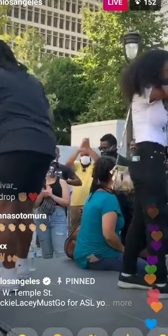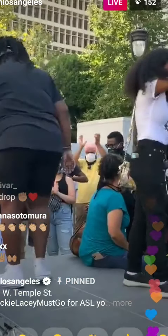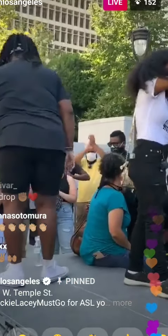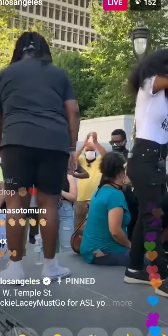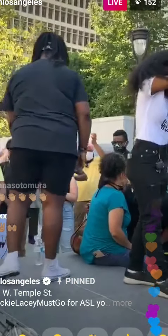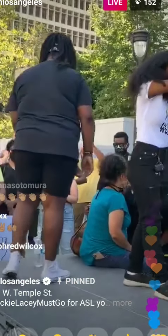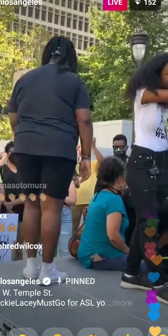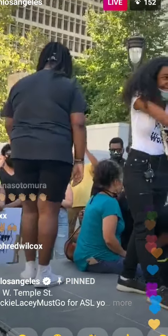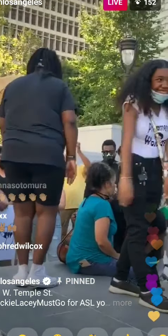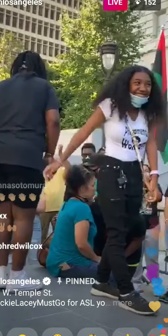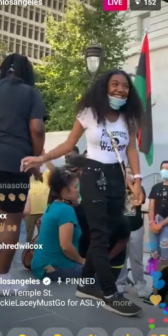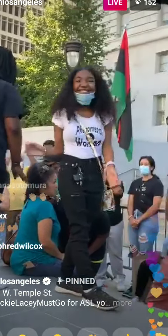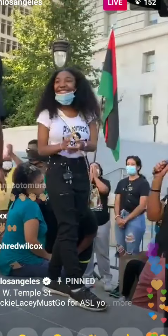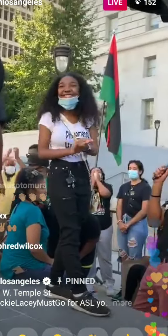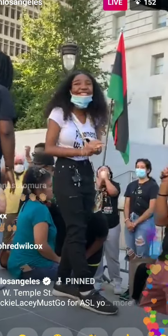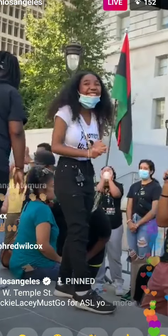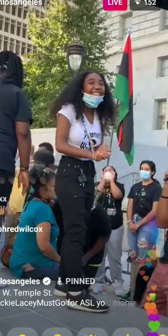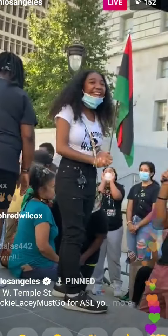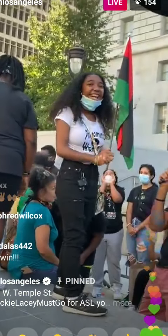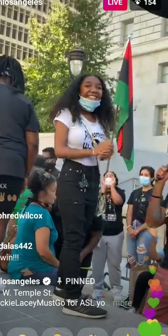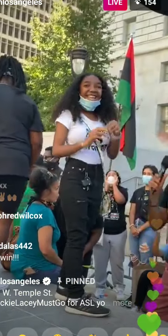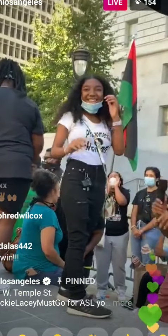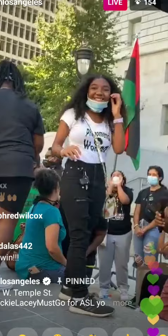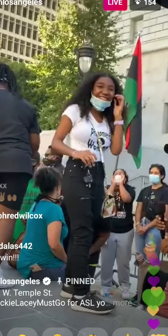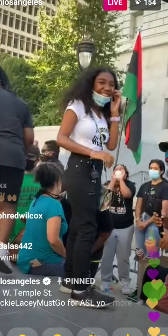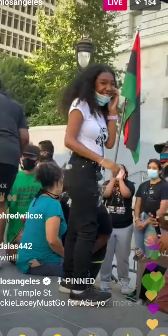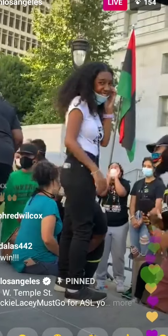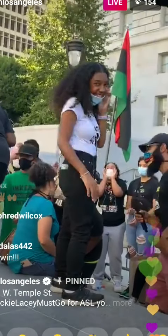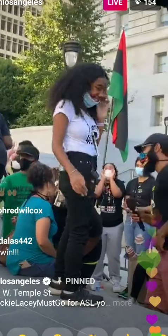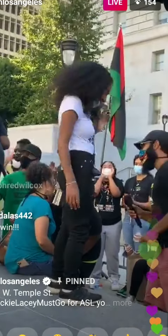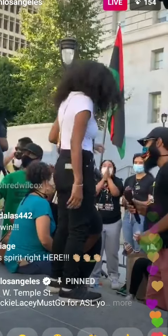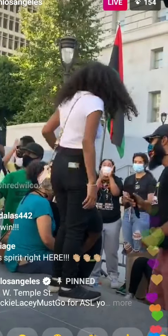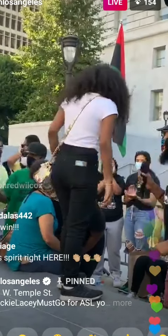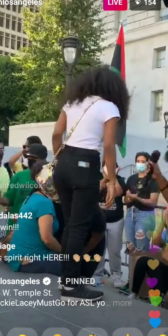Give it up for Kalila Williams, y'all.